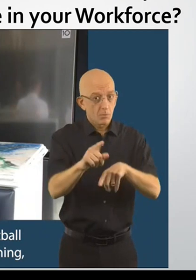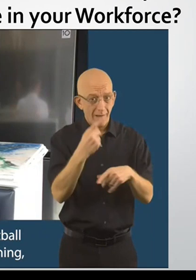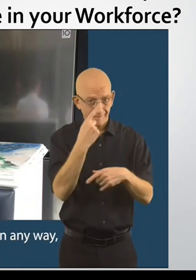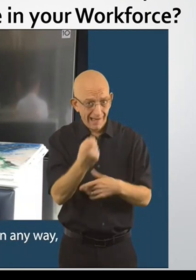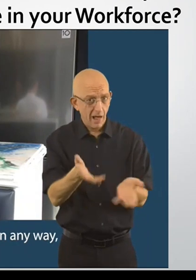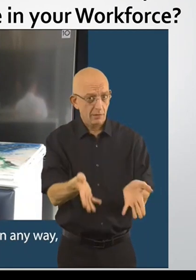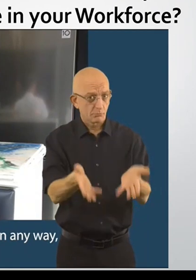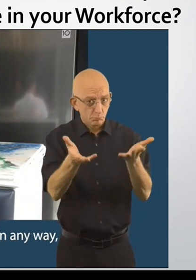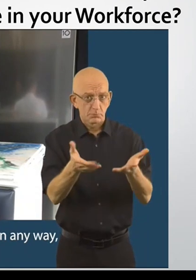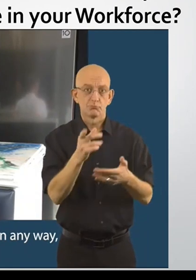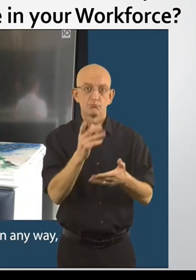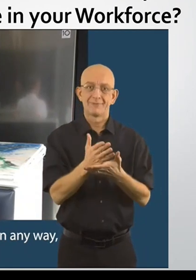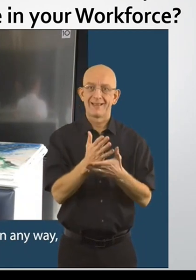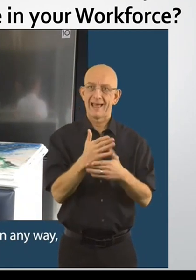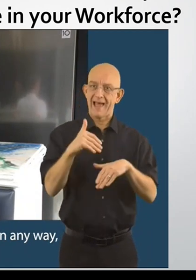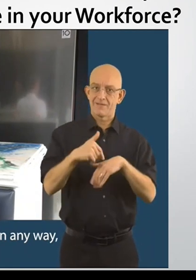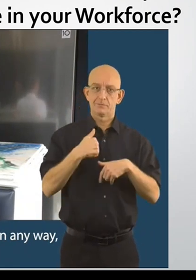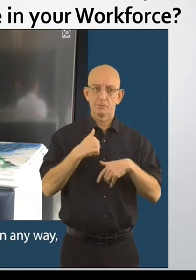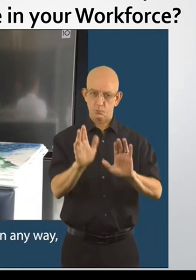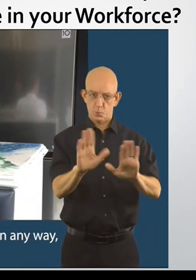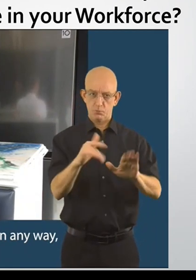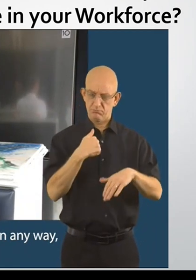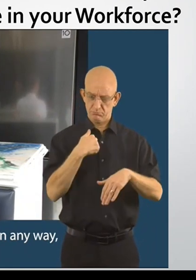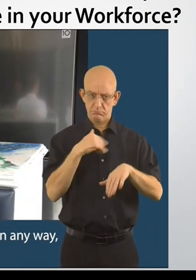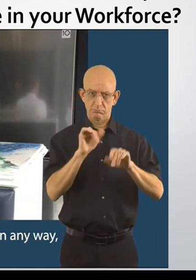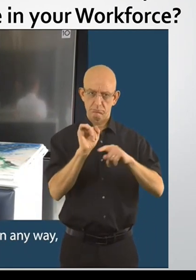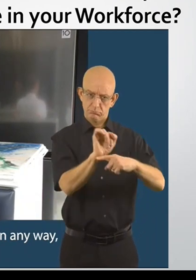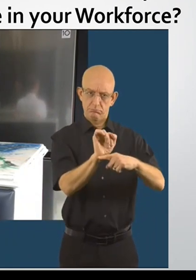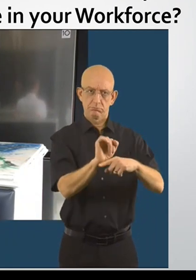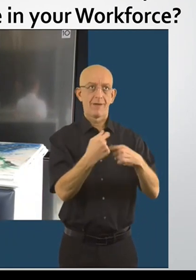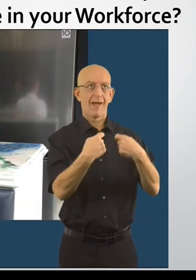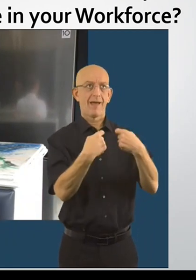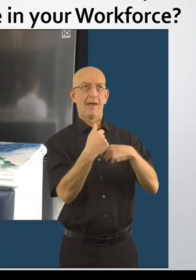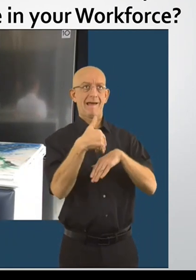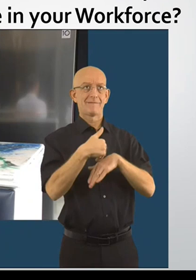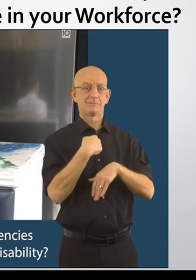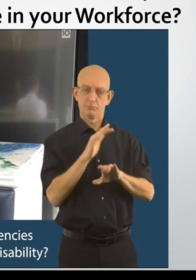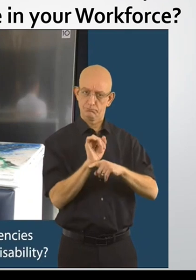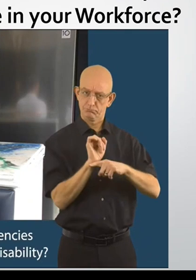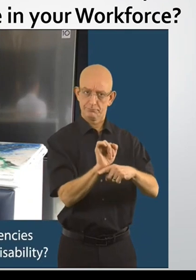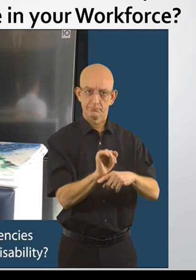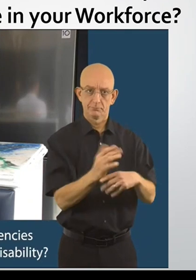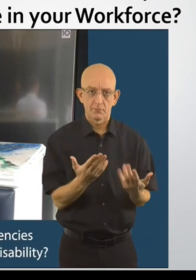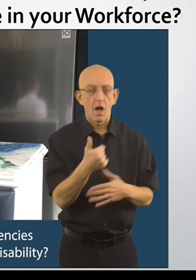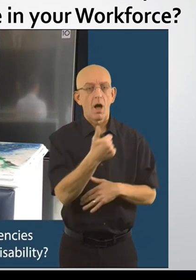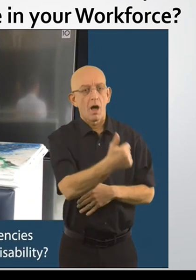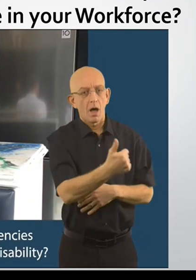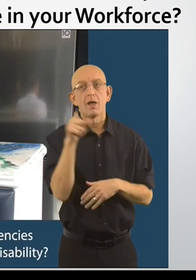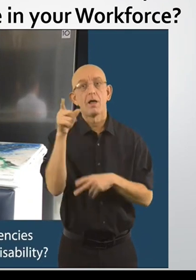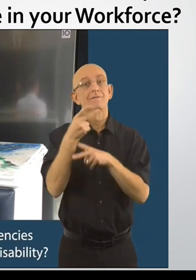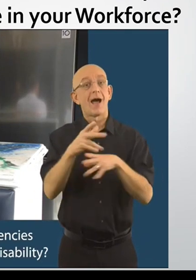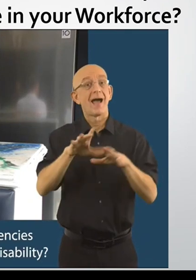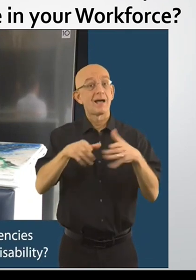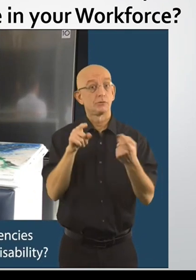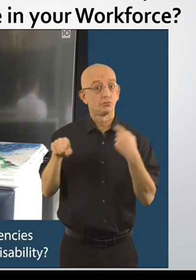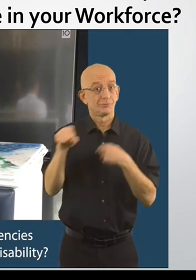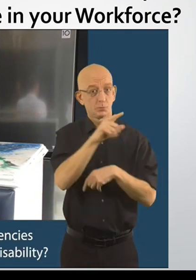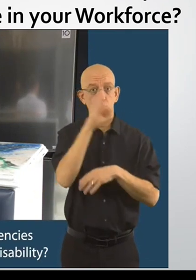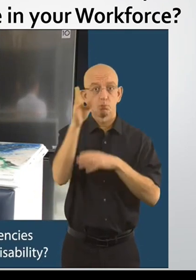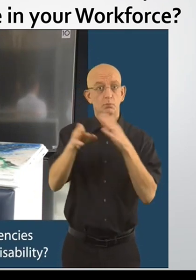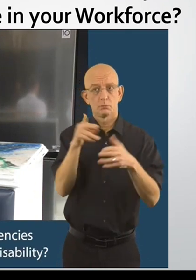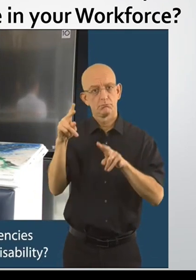coaching. So I don't think it really affects what I do in any way. I don't allow it to. Okay. And how did the foster agencies